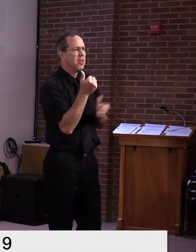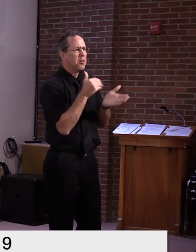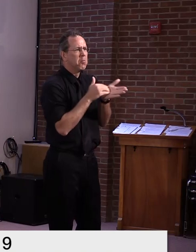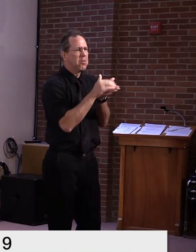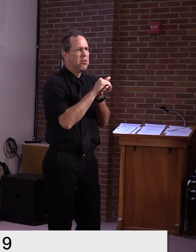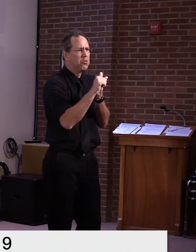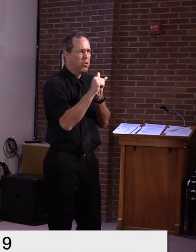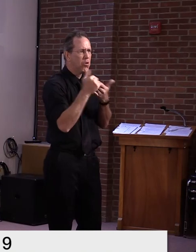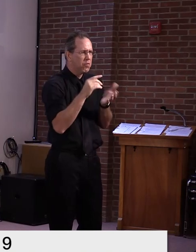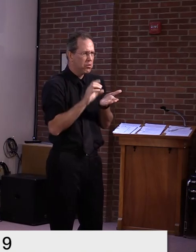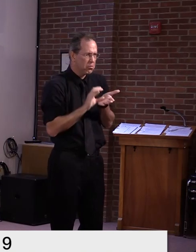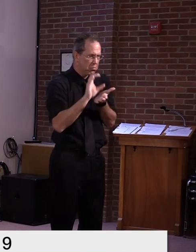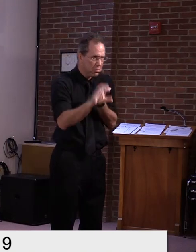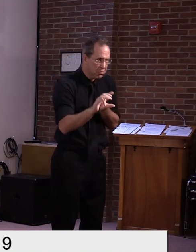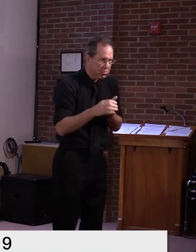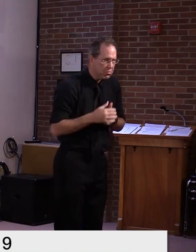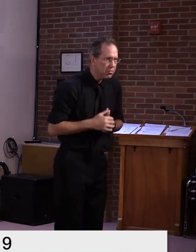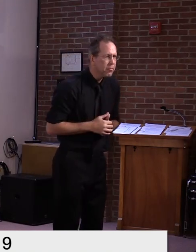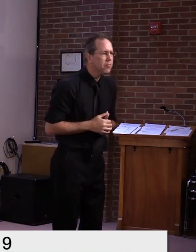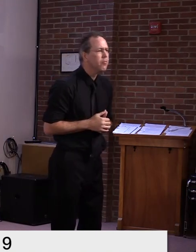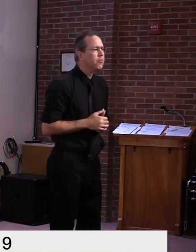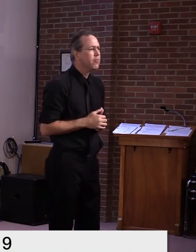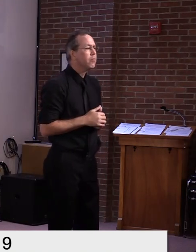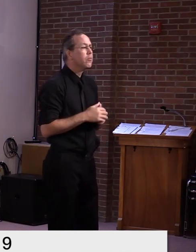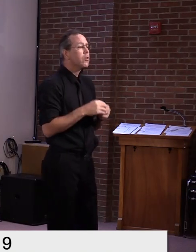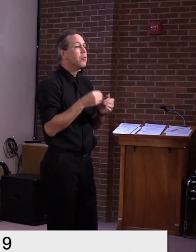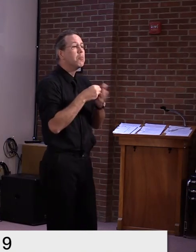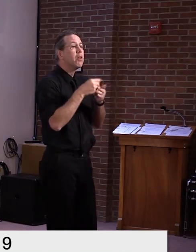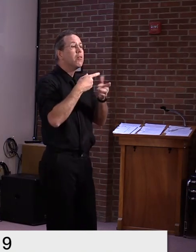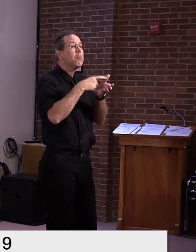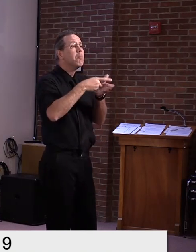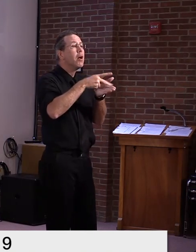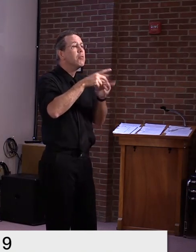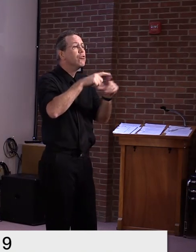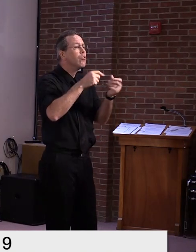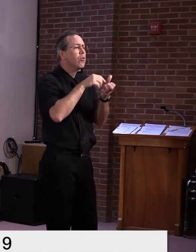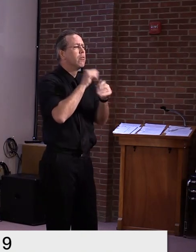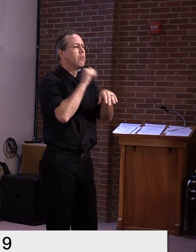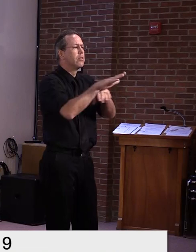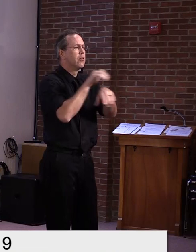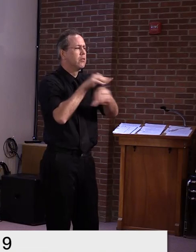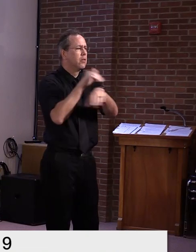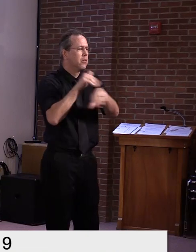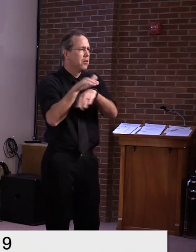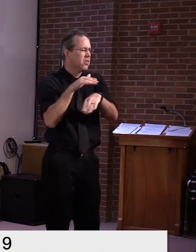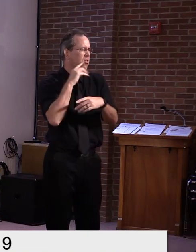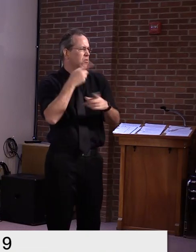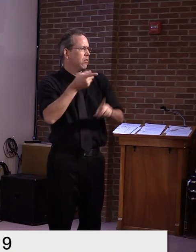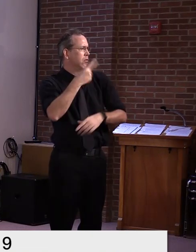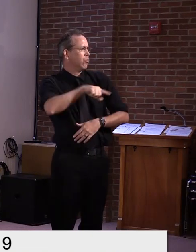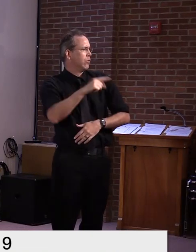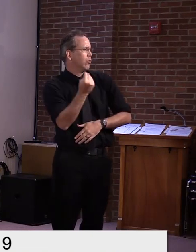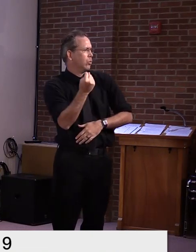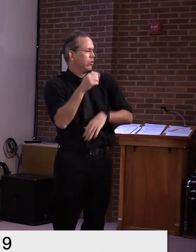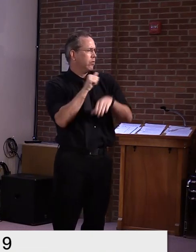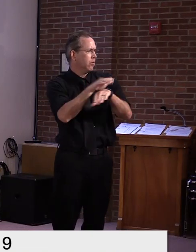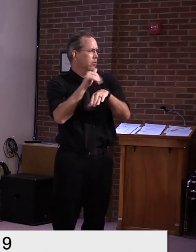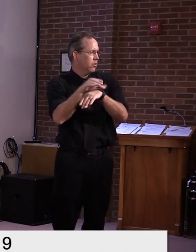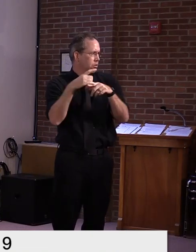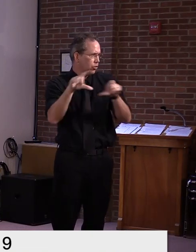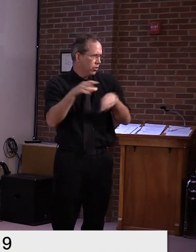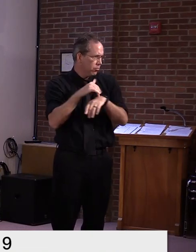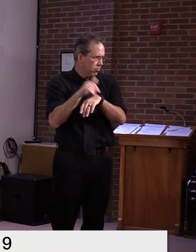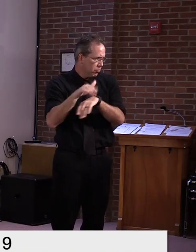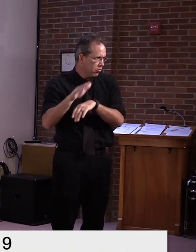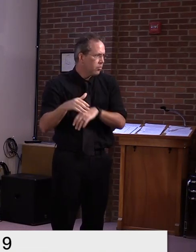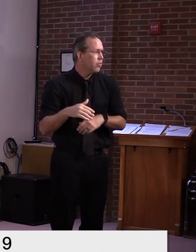$10,397,000 early next week. We expect to get those checks out early next week. The total appropriation for this program is